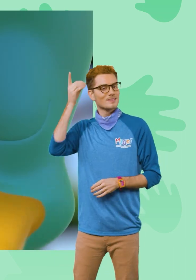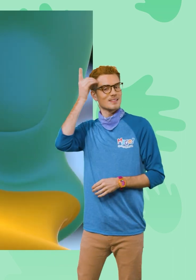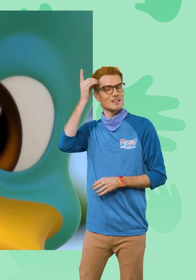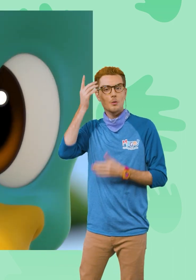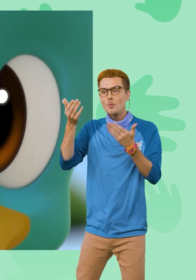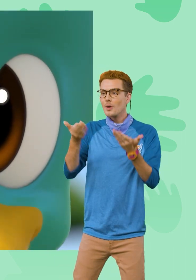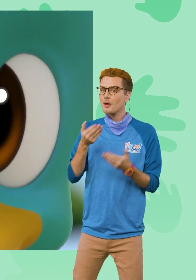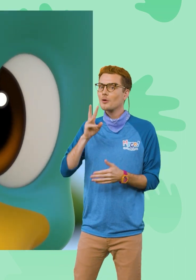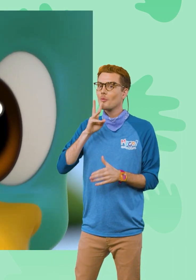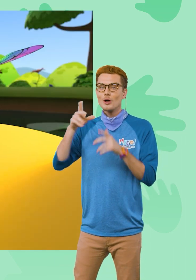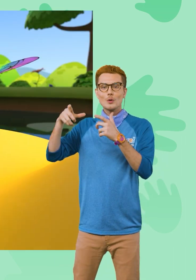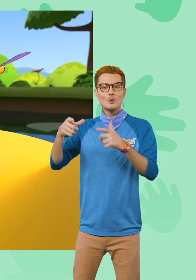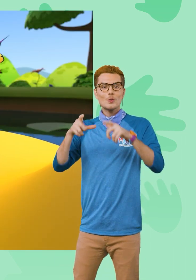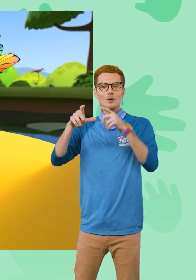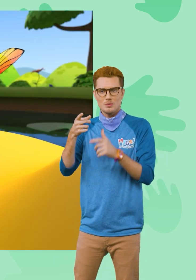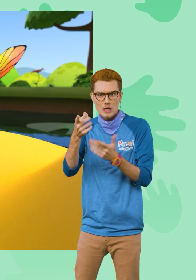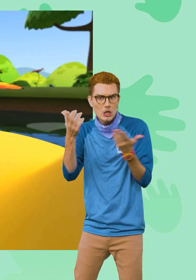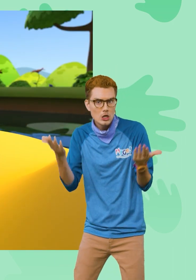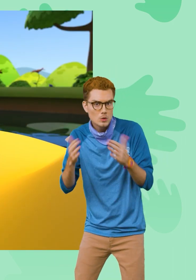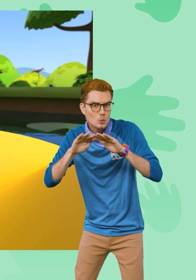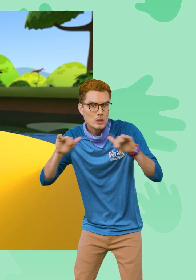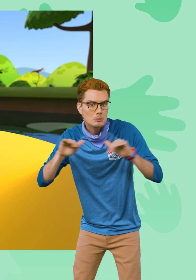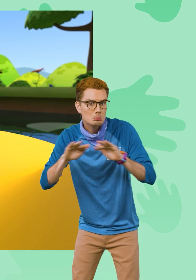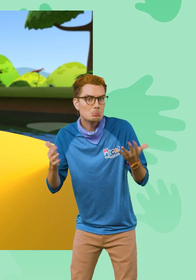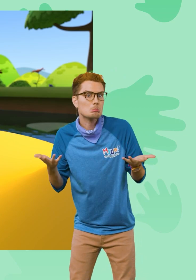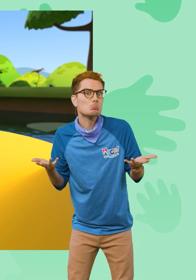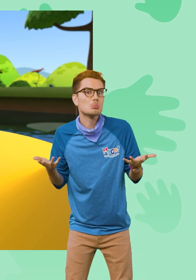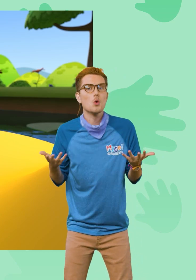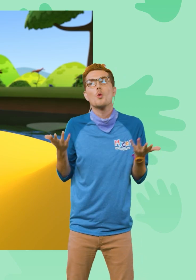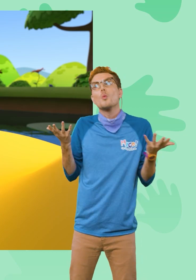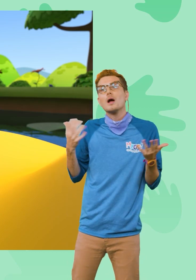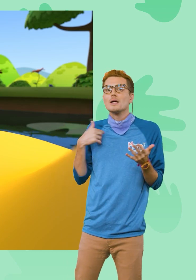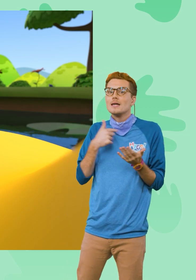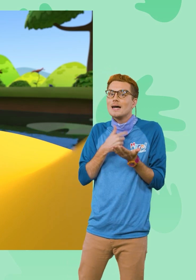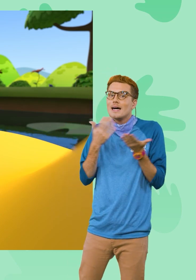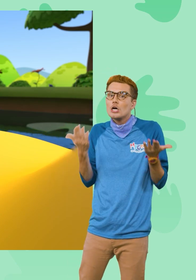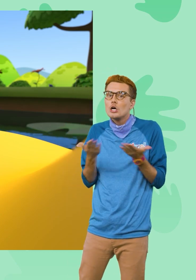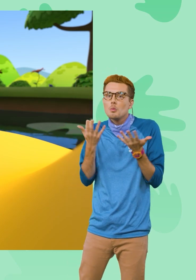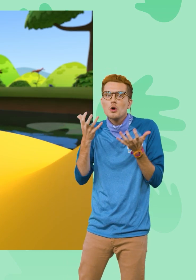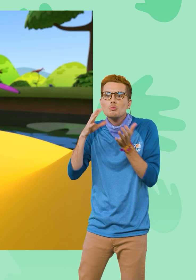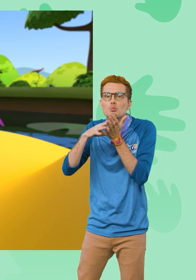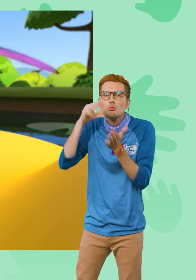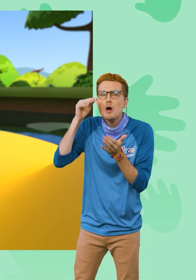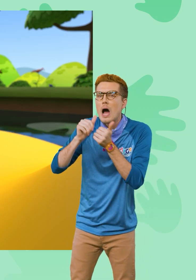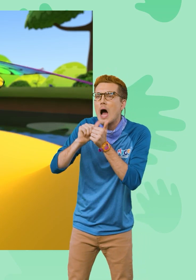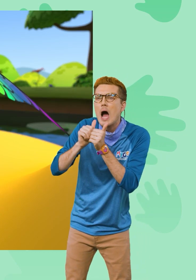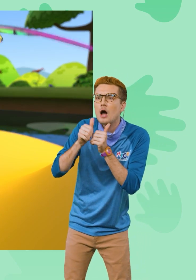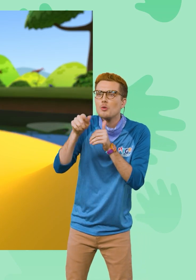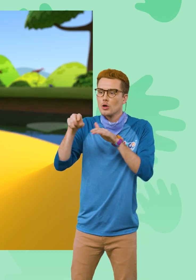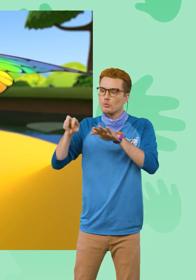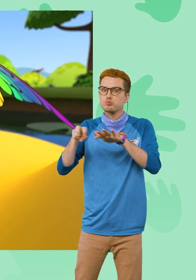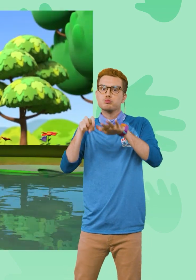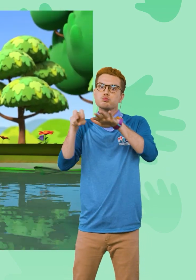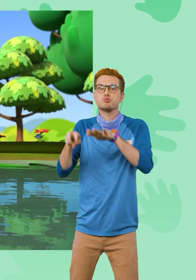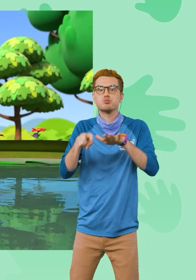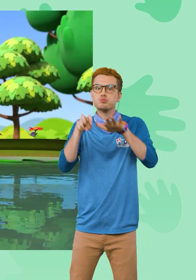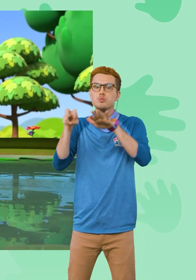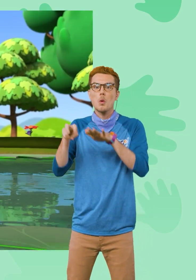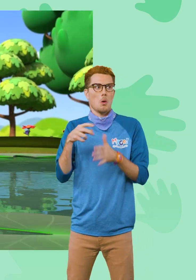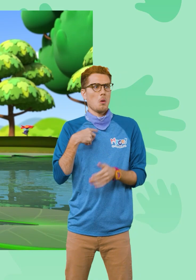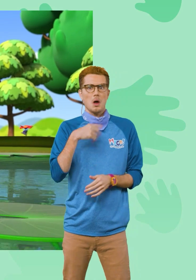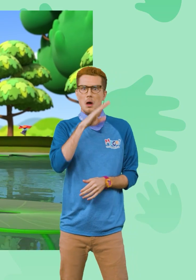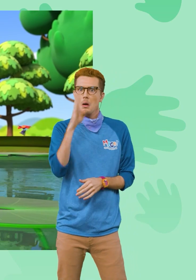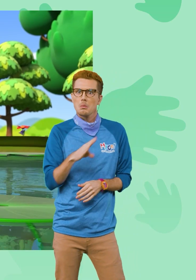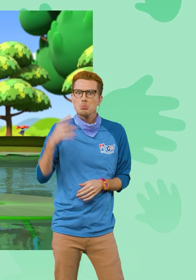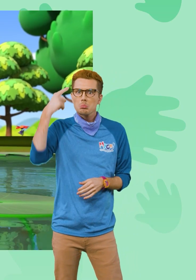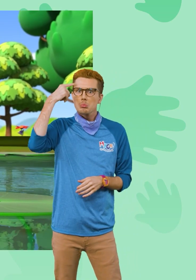Declan. Welcome to the pond. You here for a swim? Well, we're actually here because we really want to know how you float. I